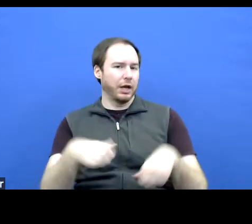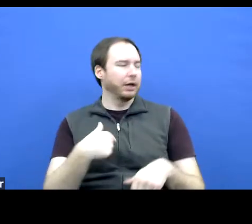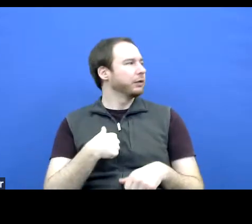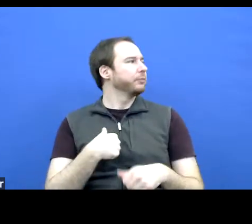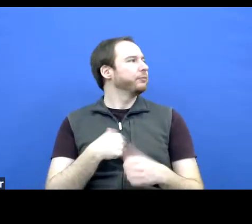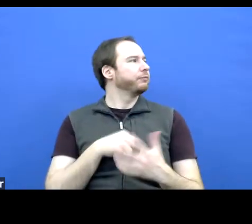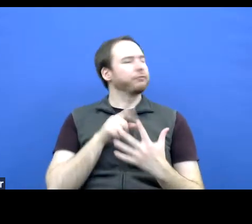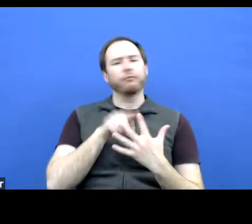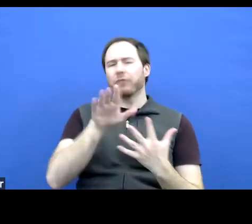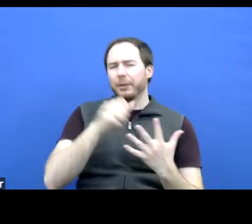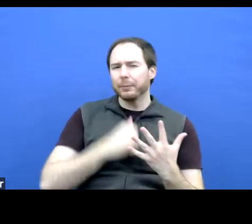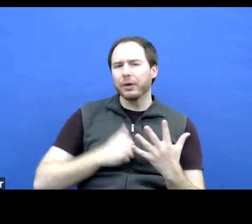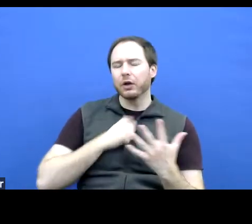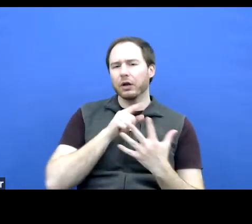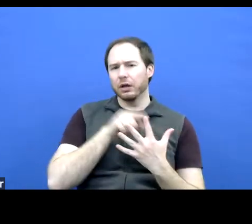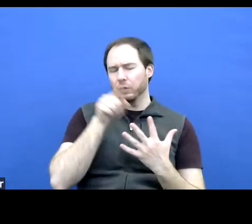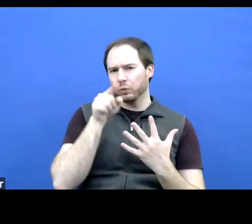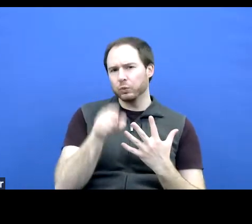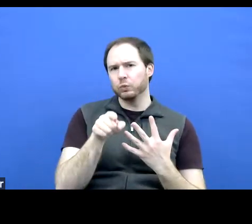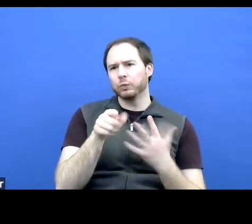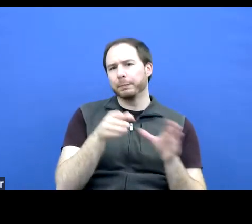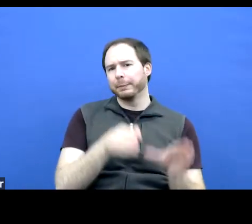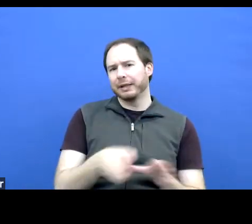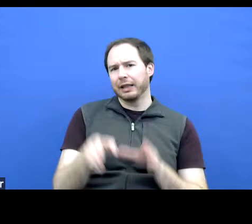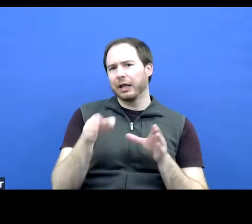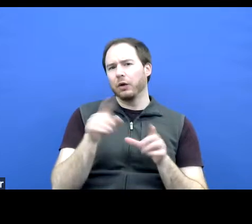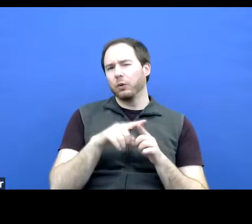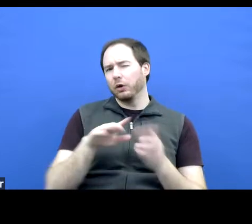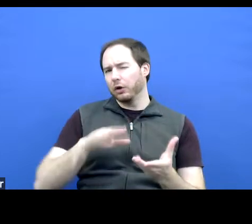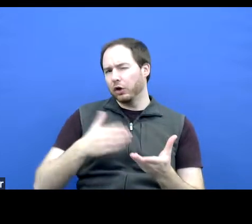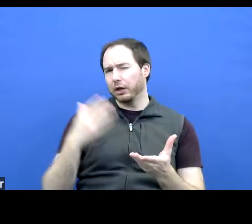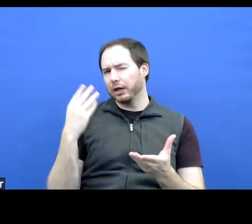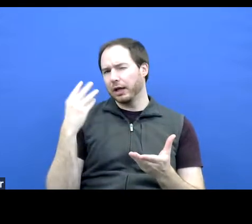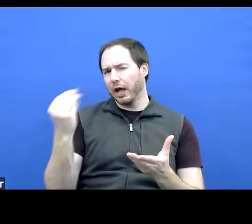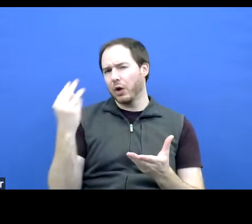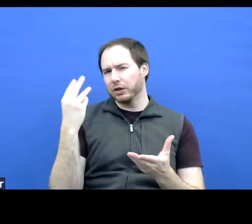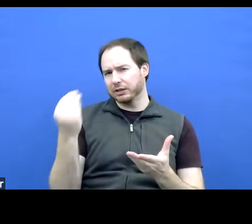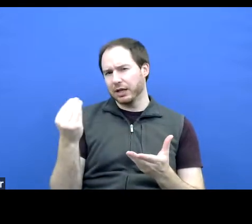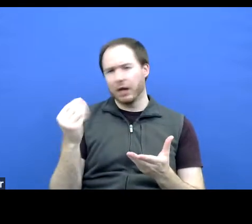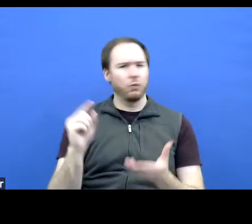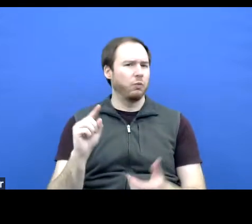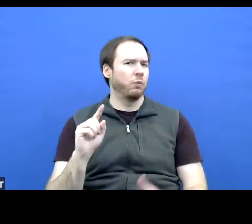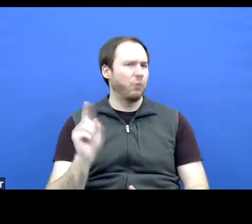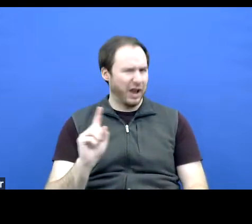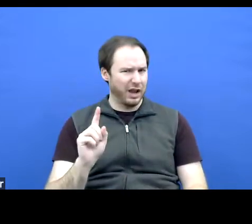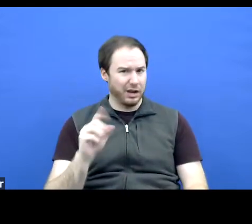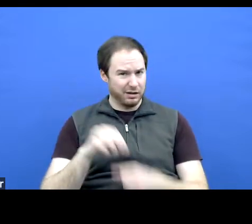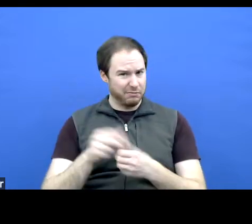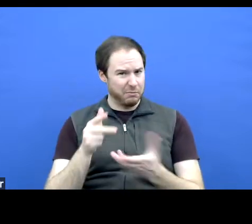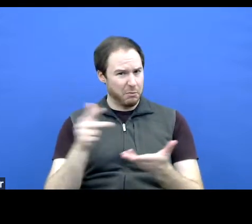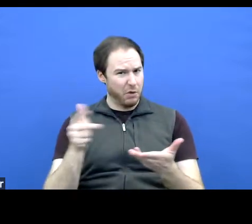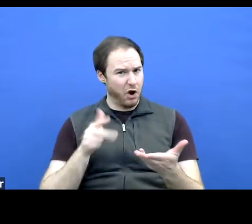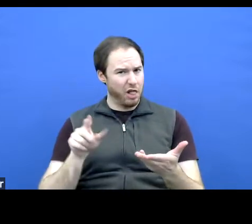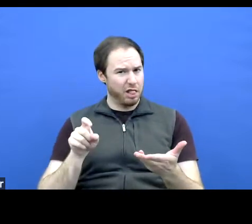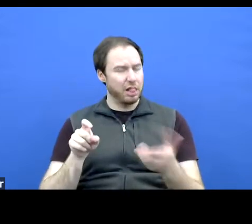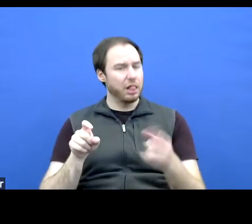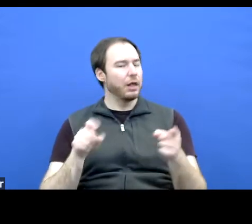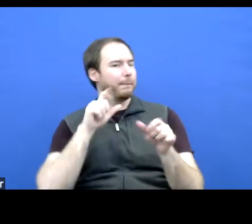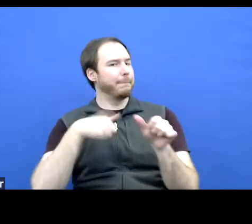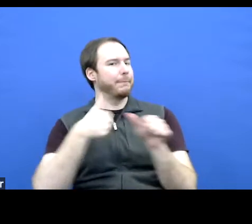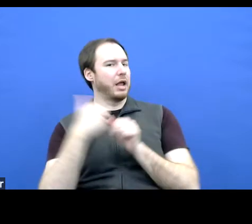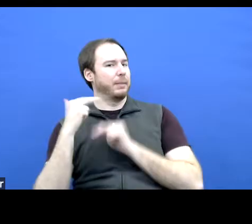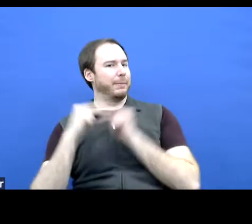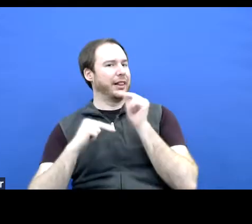My apologies. So you are planning to cook outside where, in the parking lot area? Behind the